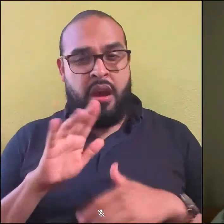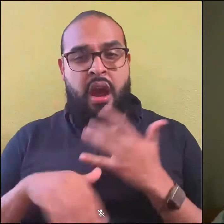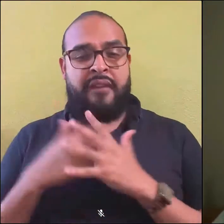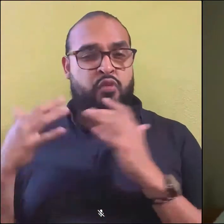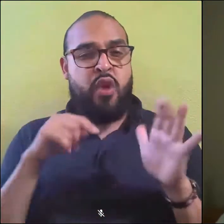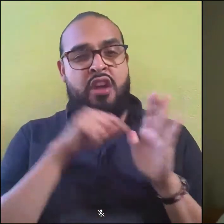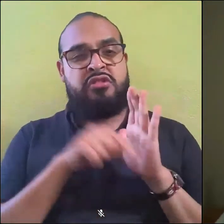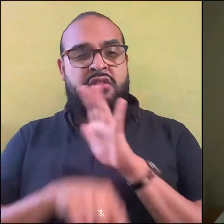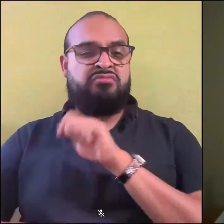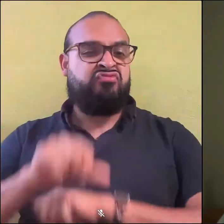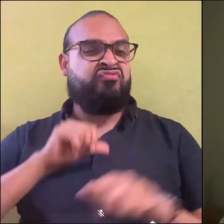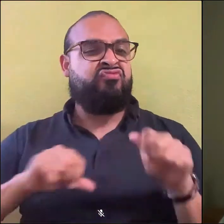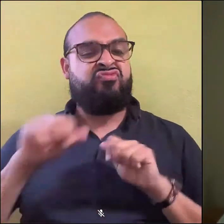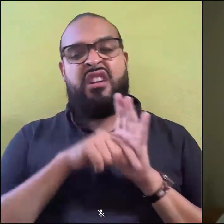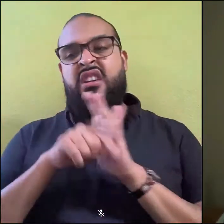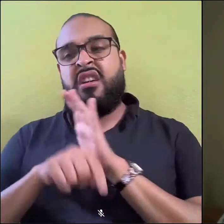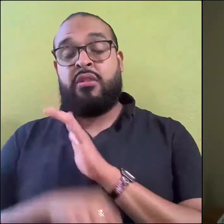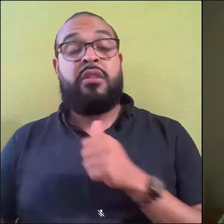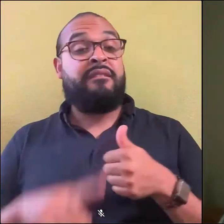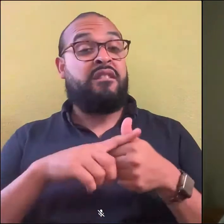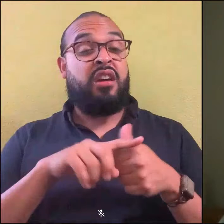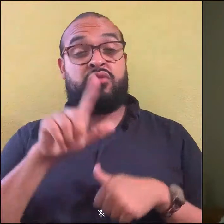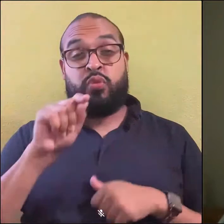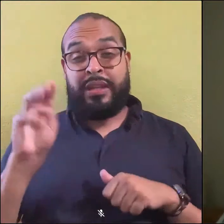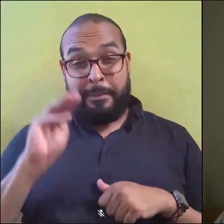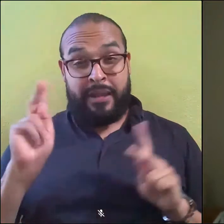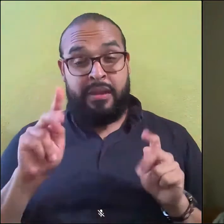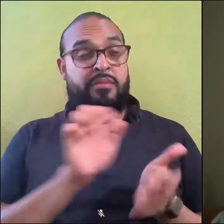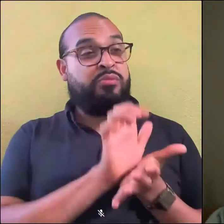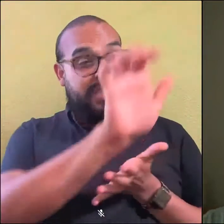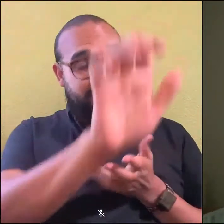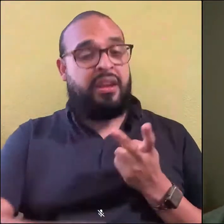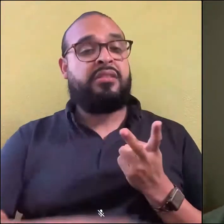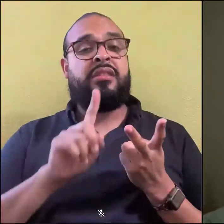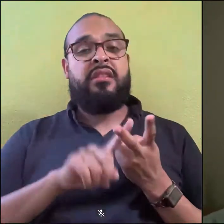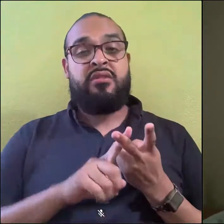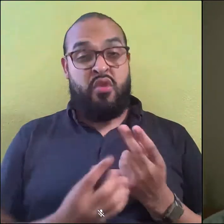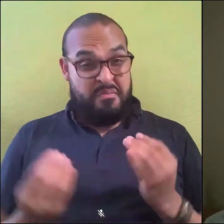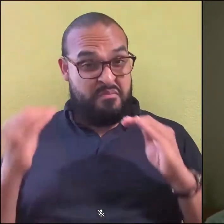So 20 million people were displaced, 500,000 to 2 million people were further killed.